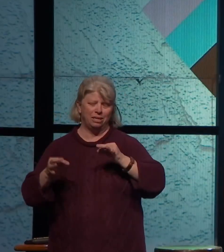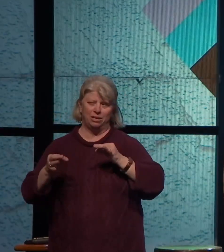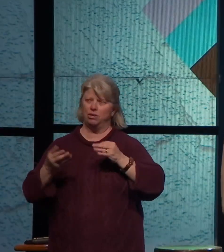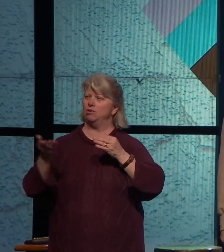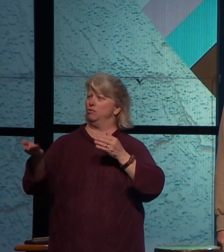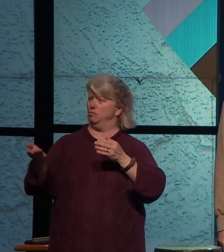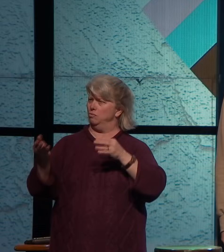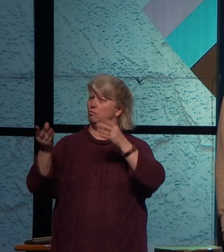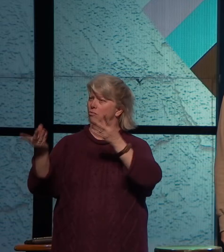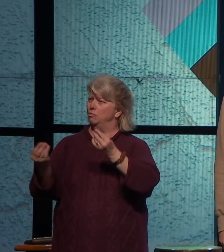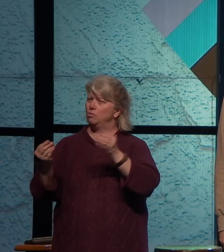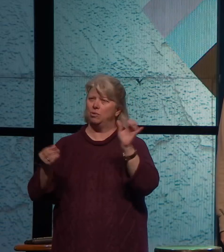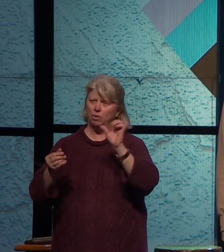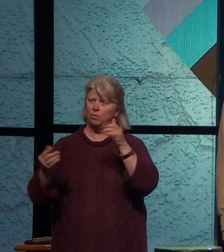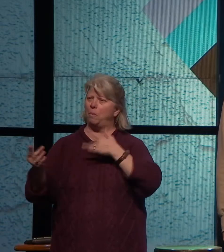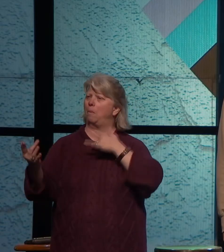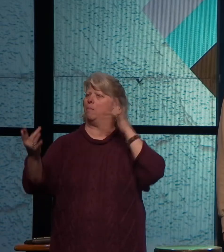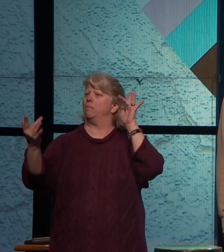made.